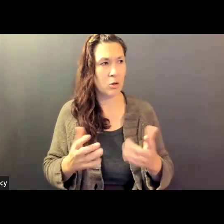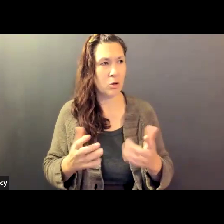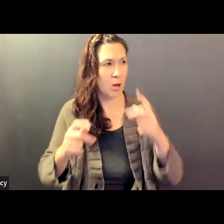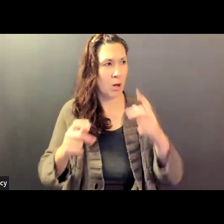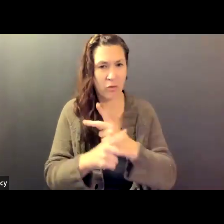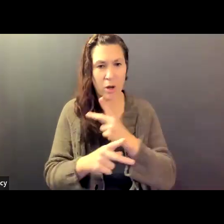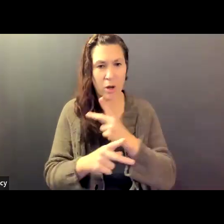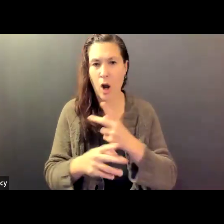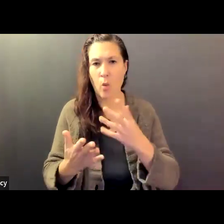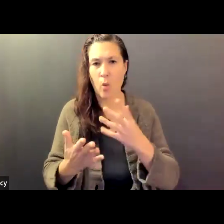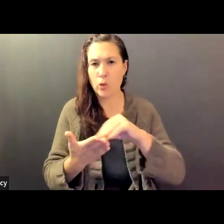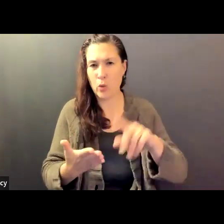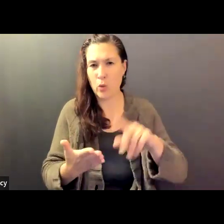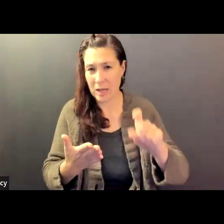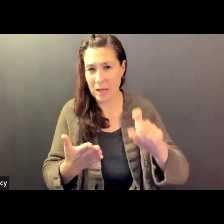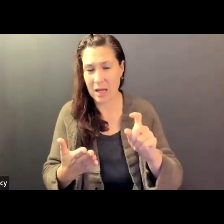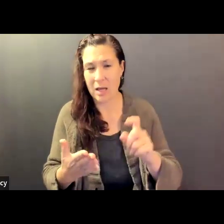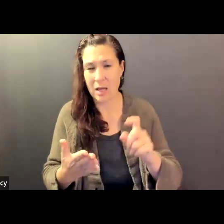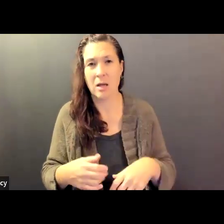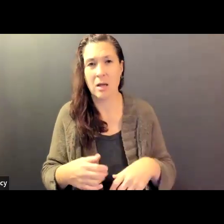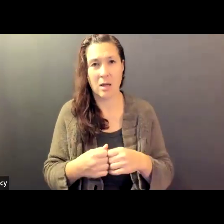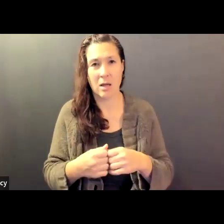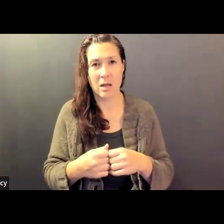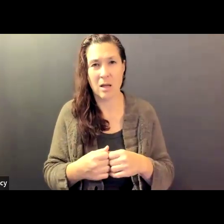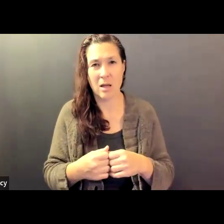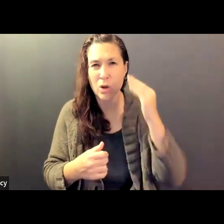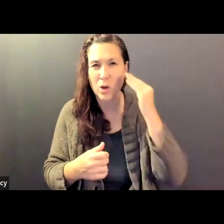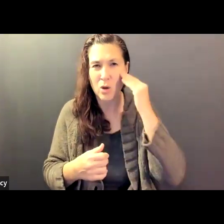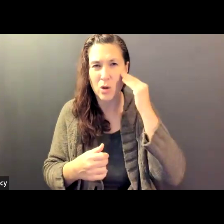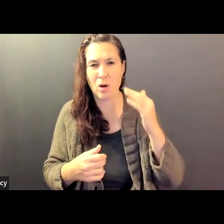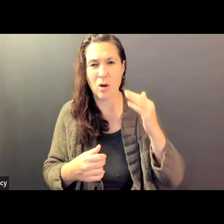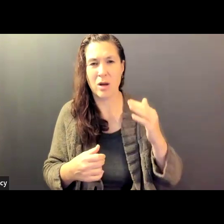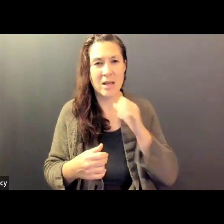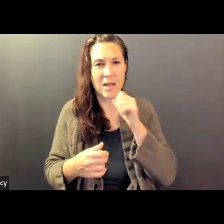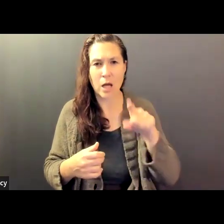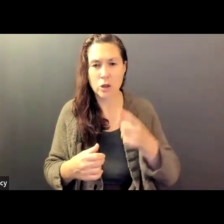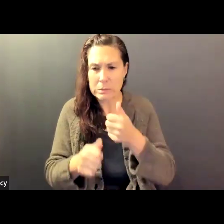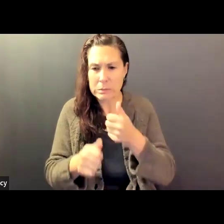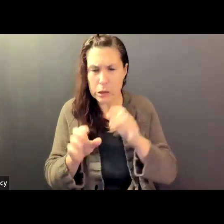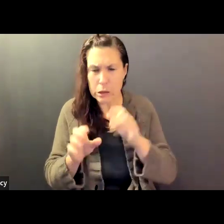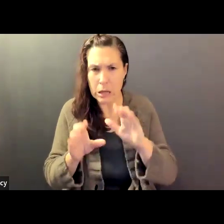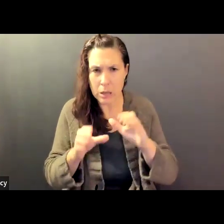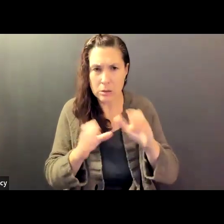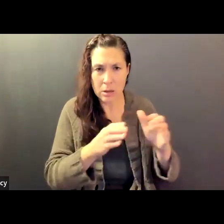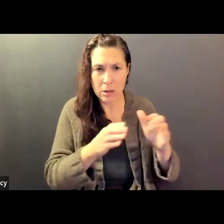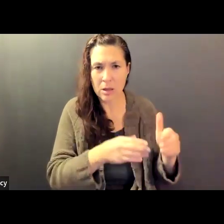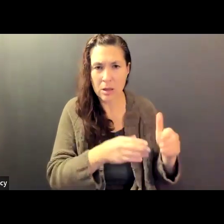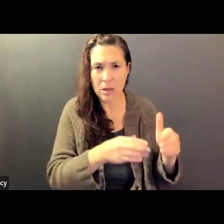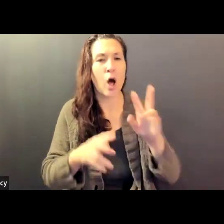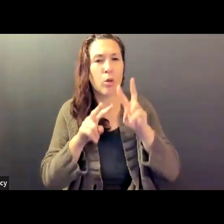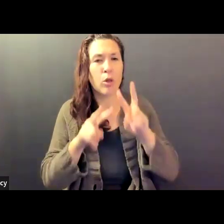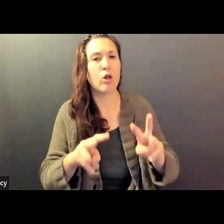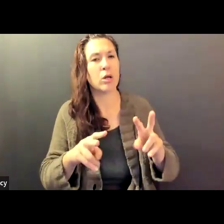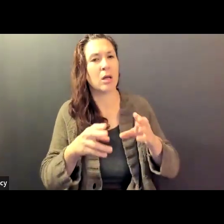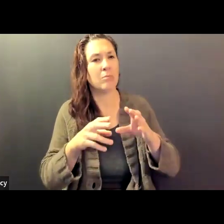student need, away from this very like boxes and classrooms lens to really specific student groupings